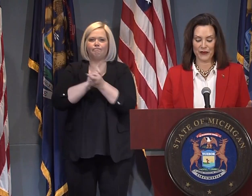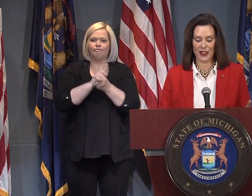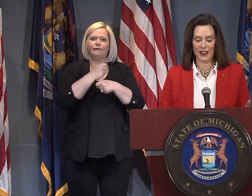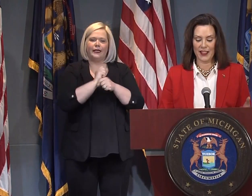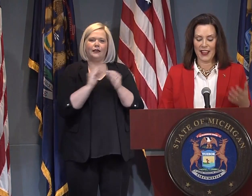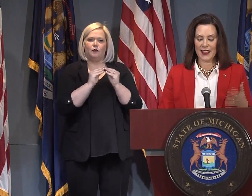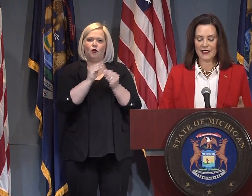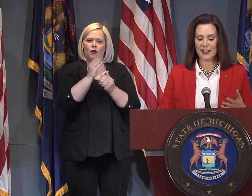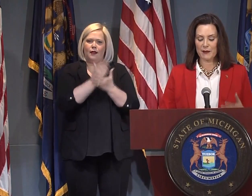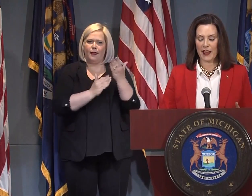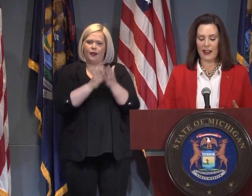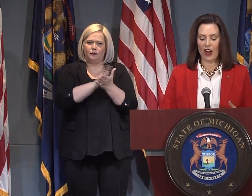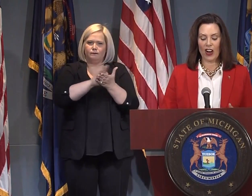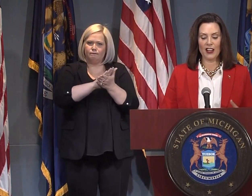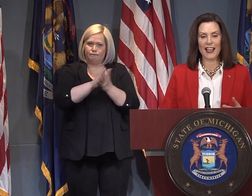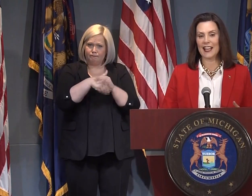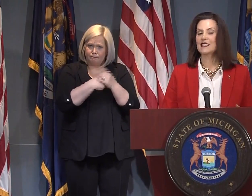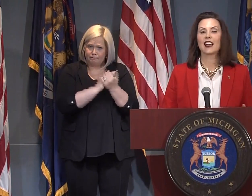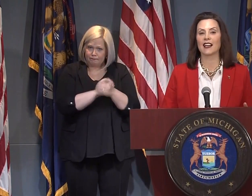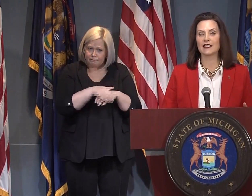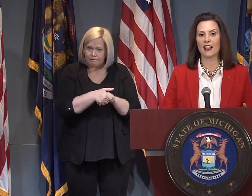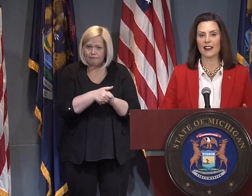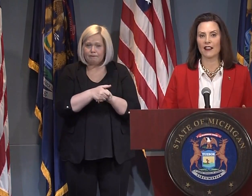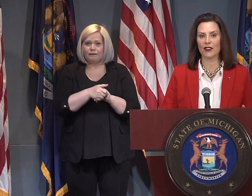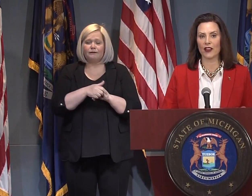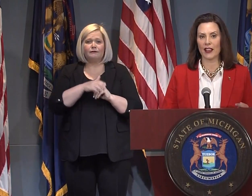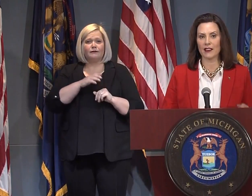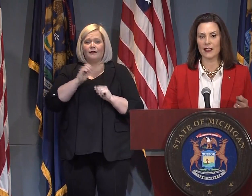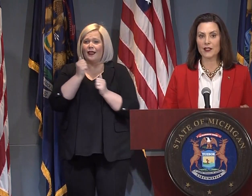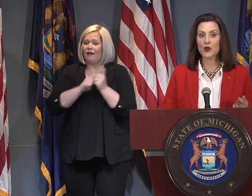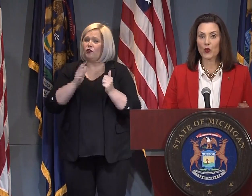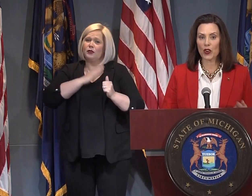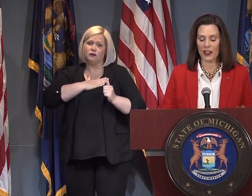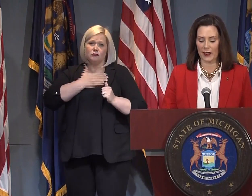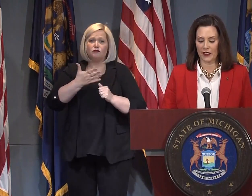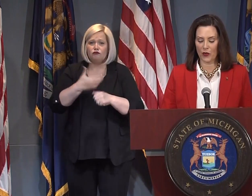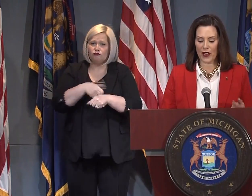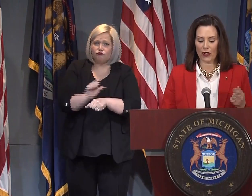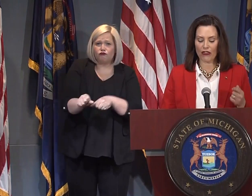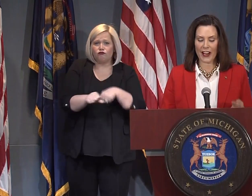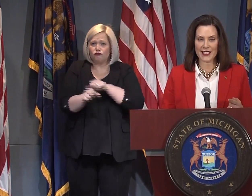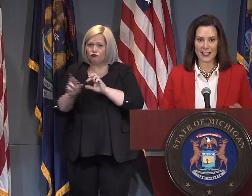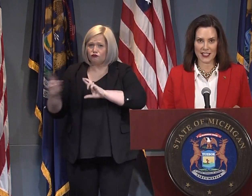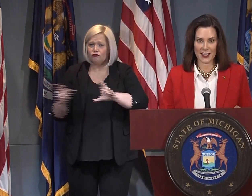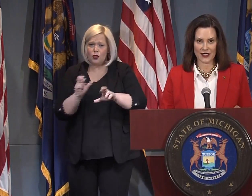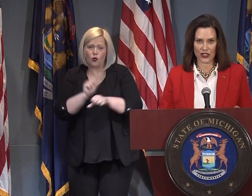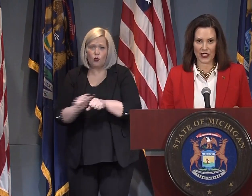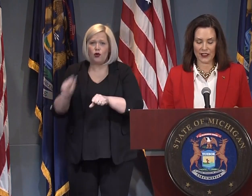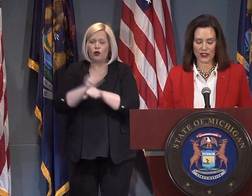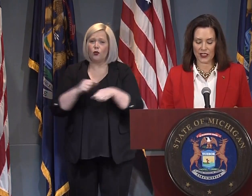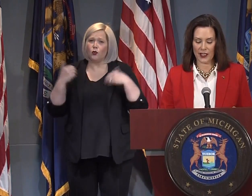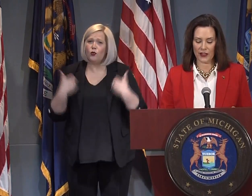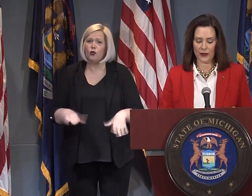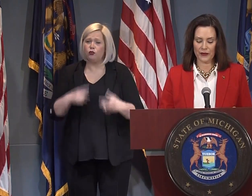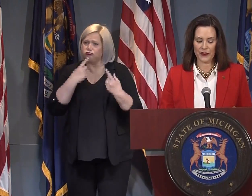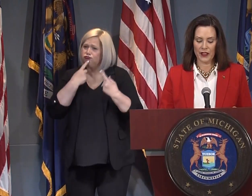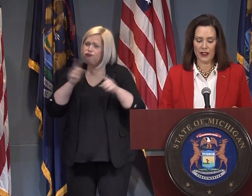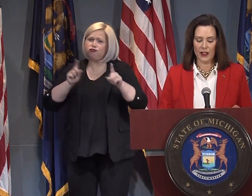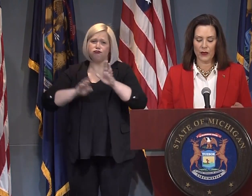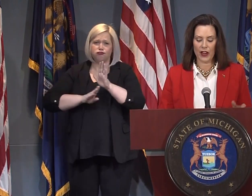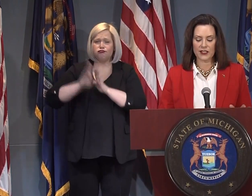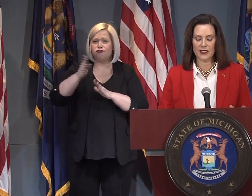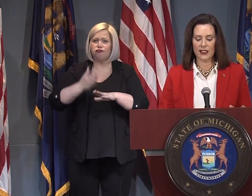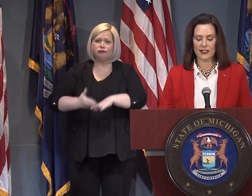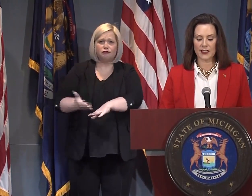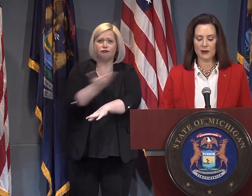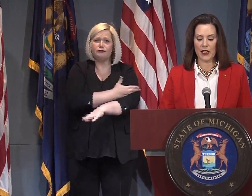sanitizer. This has been an all-hands-on-deck effort, and it's working. We are rising to this challenge together.